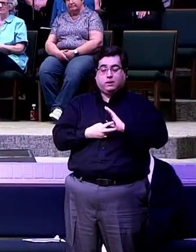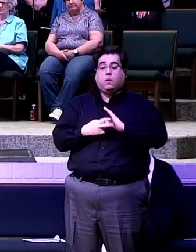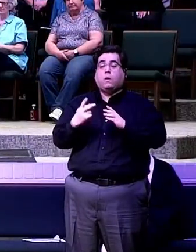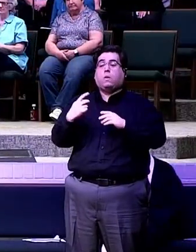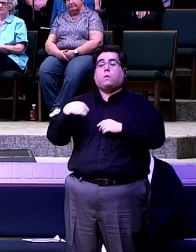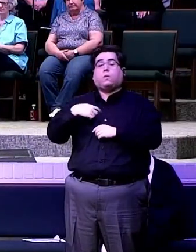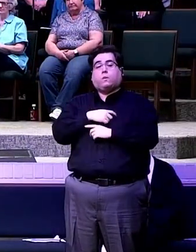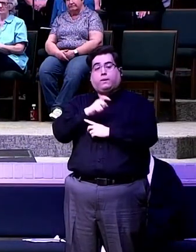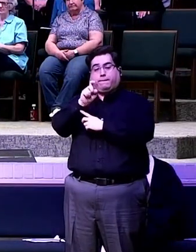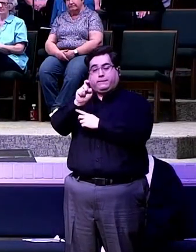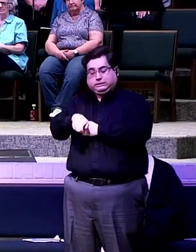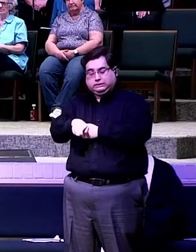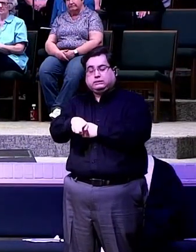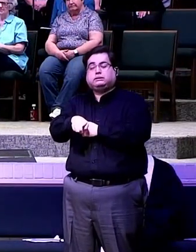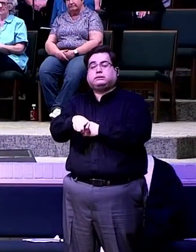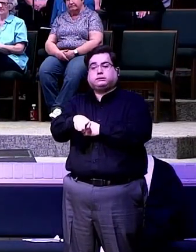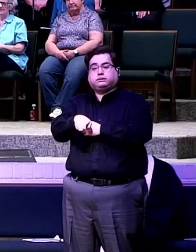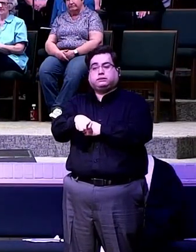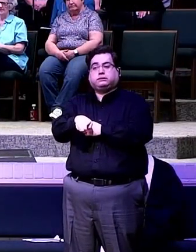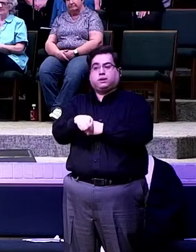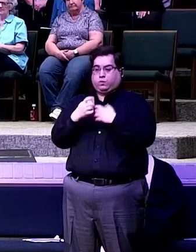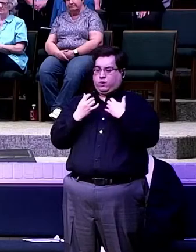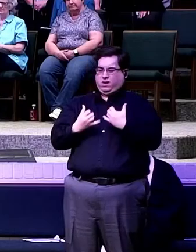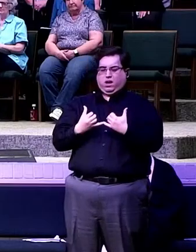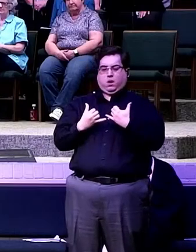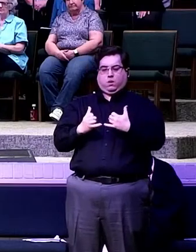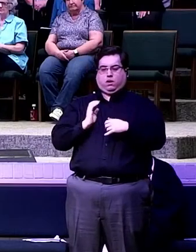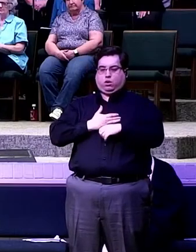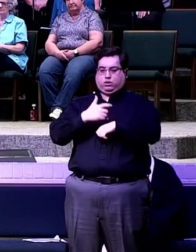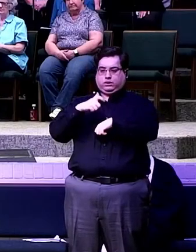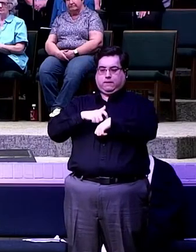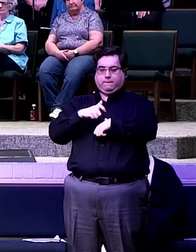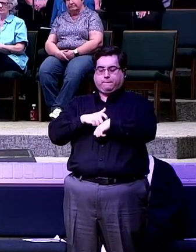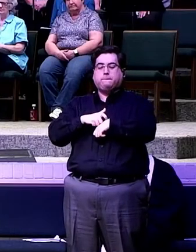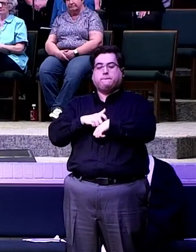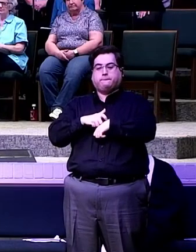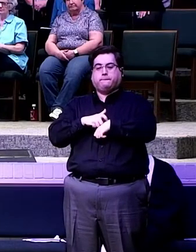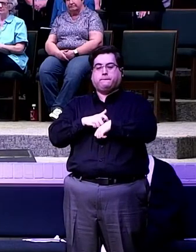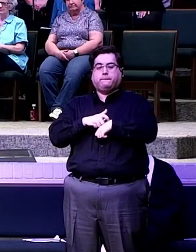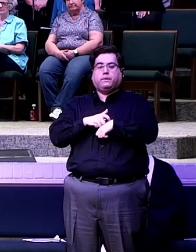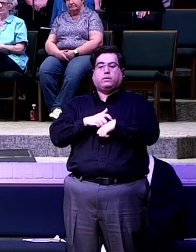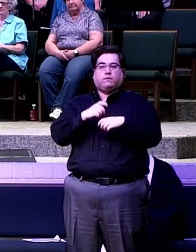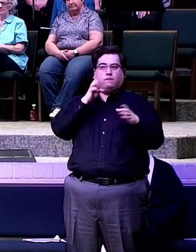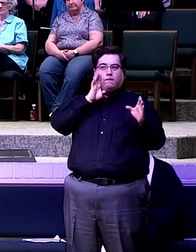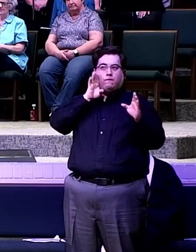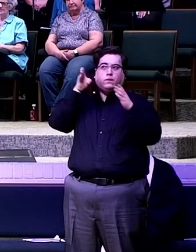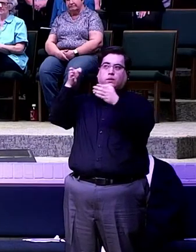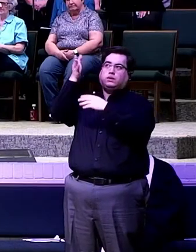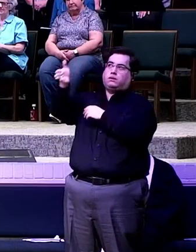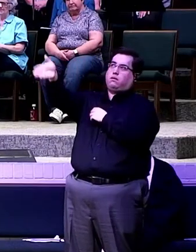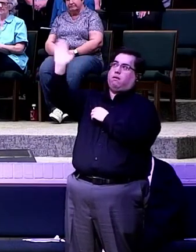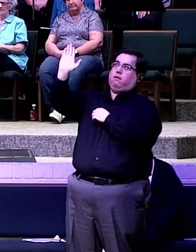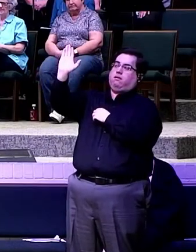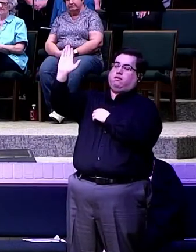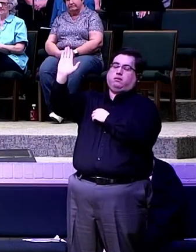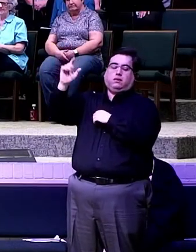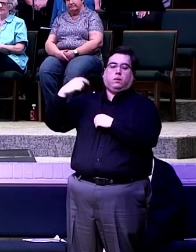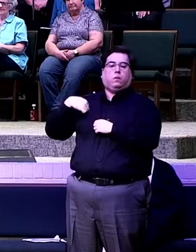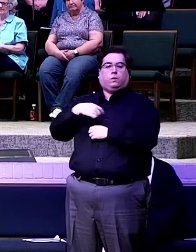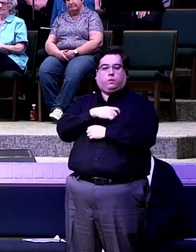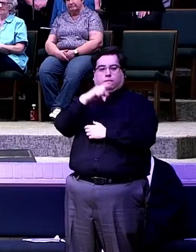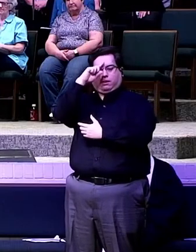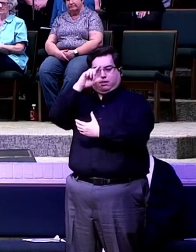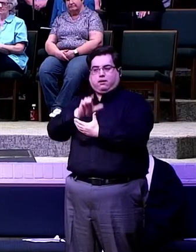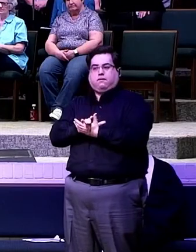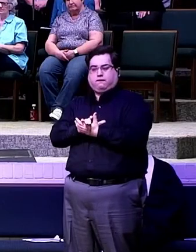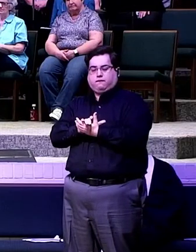we must, in this time, turn our attention to God, because we